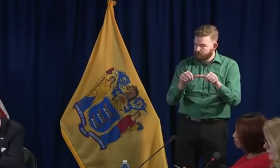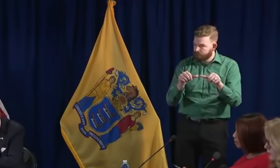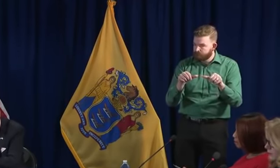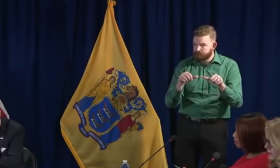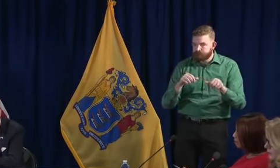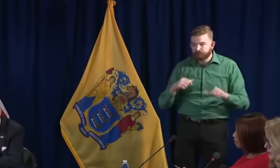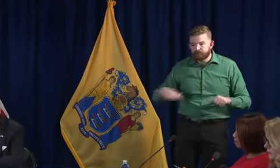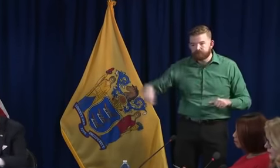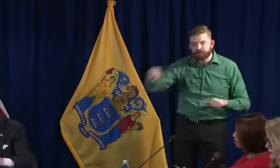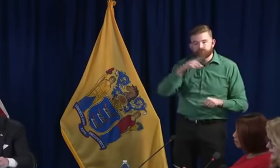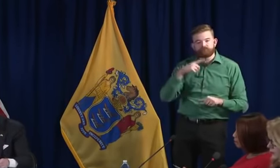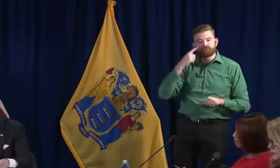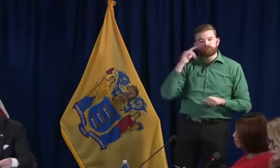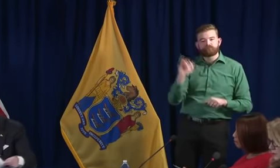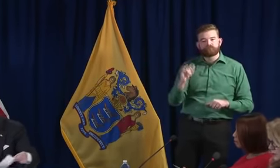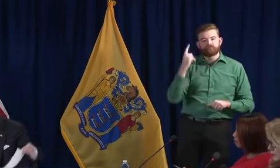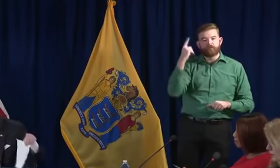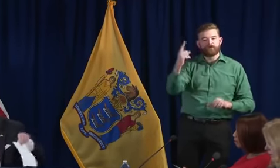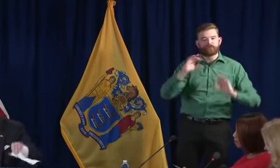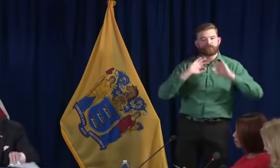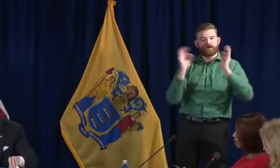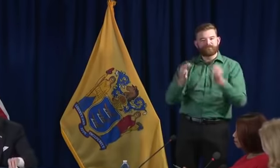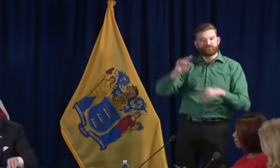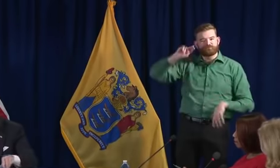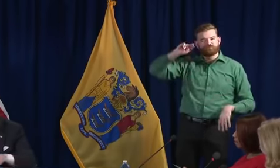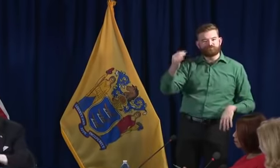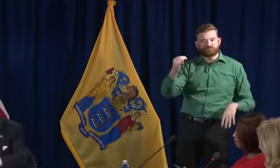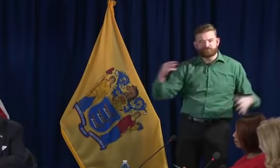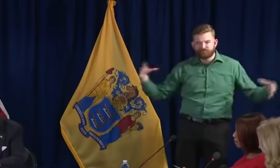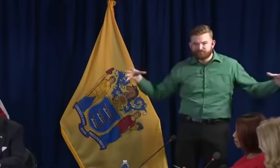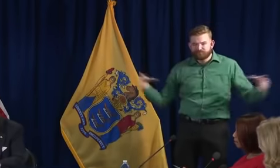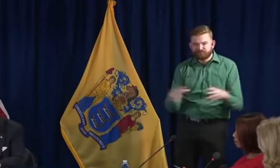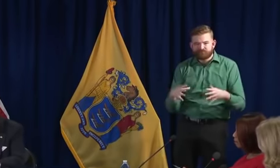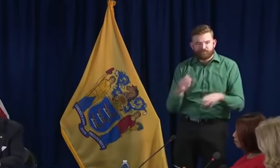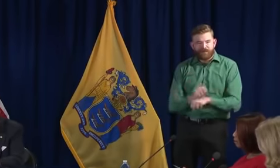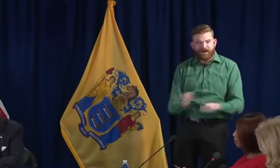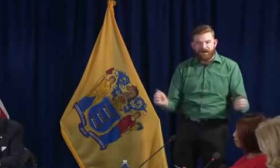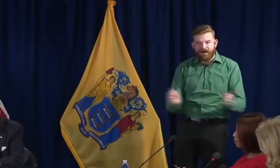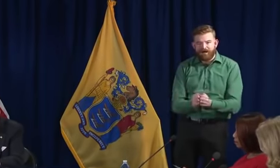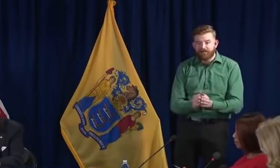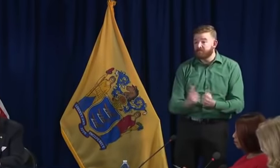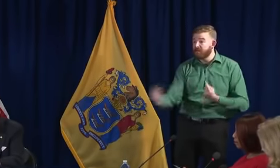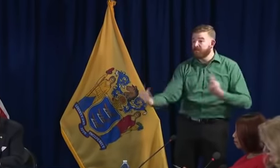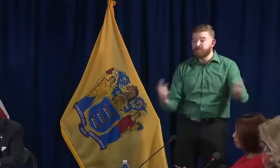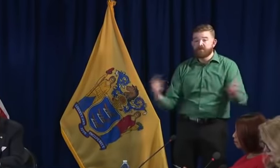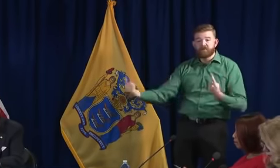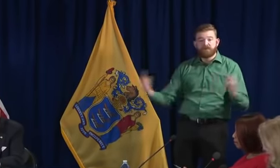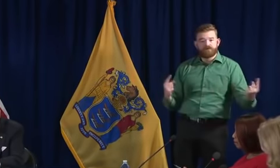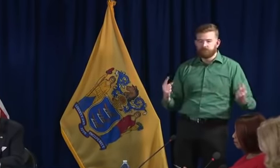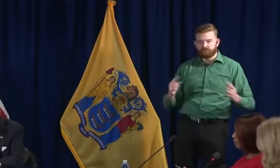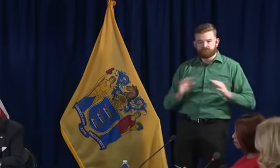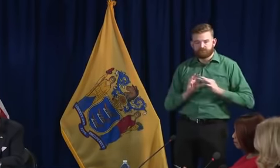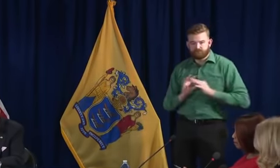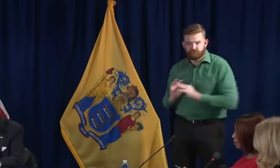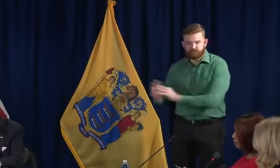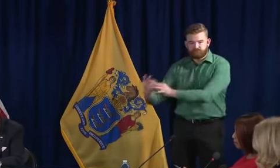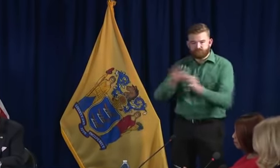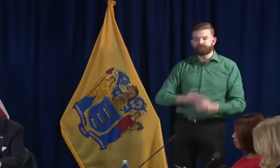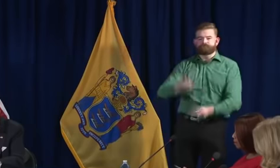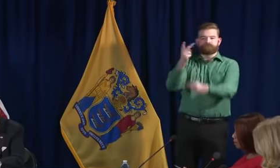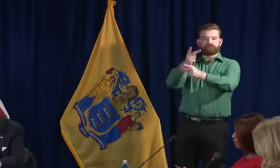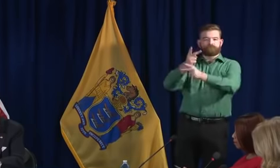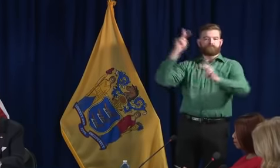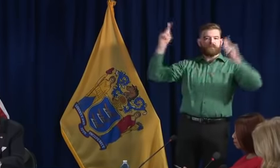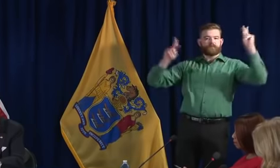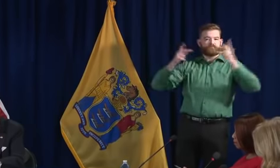anyone alone at this time of heightened anxiety. Carol and the department are also doing all they can to ensure